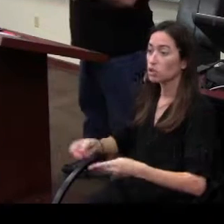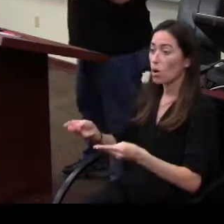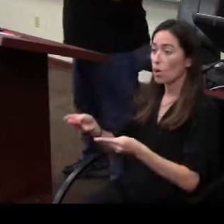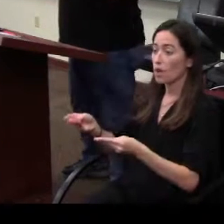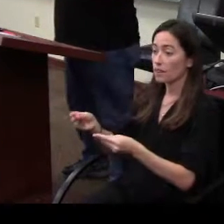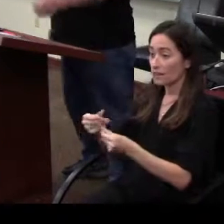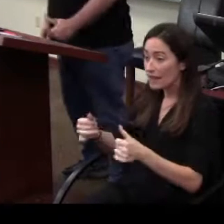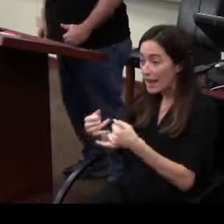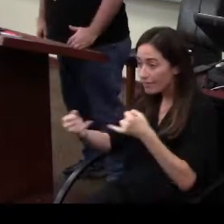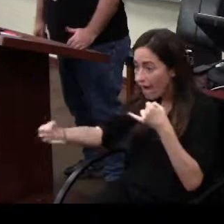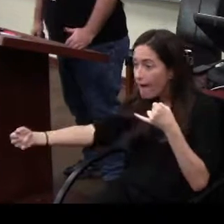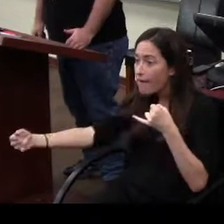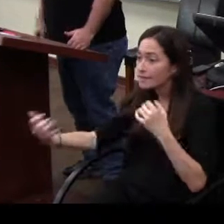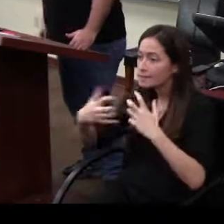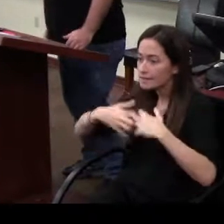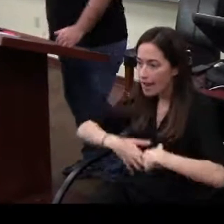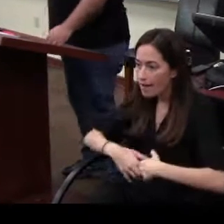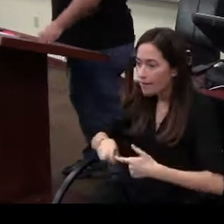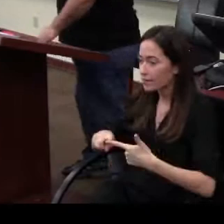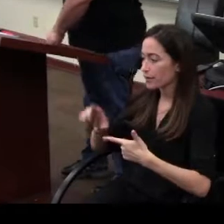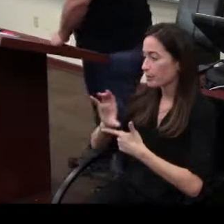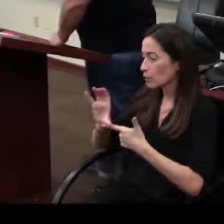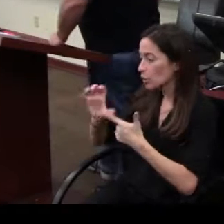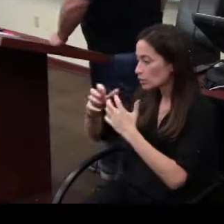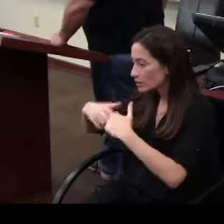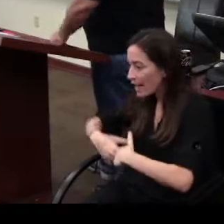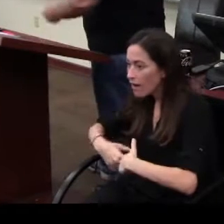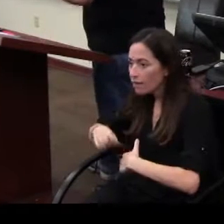Landlines were down. A lot of the computers were down.